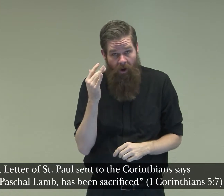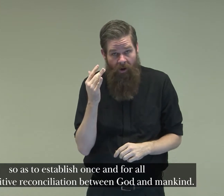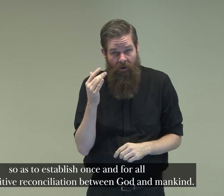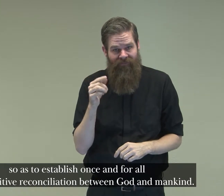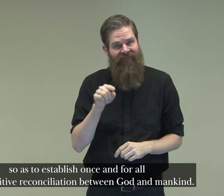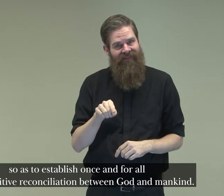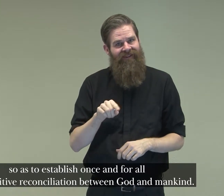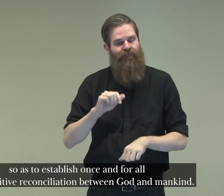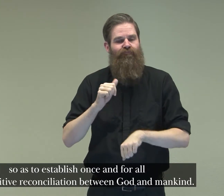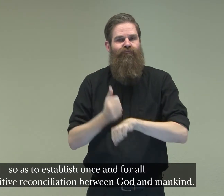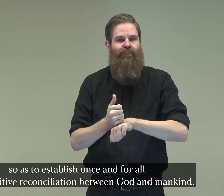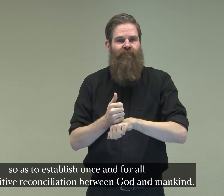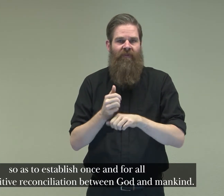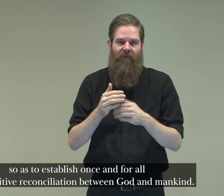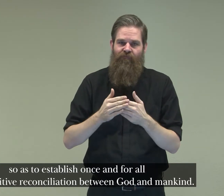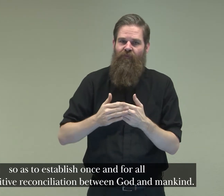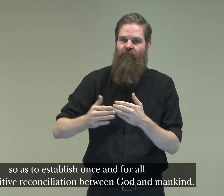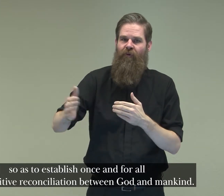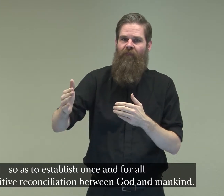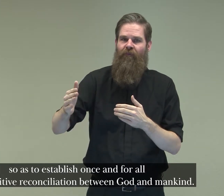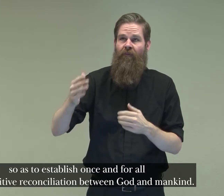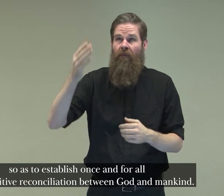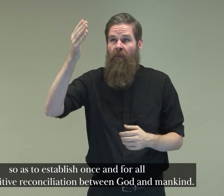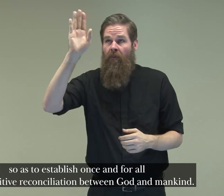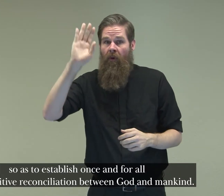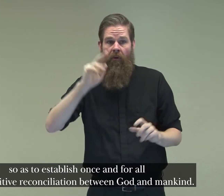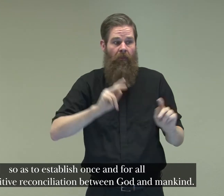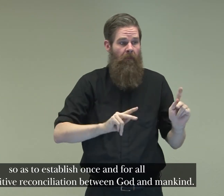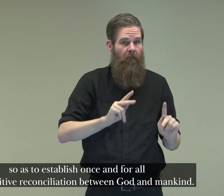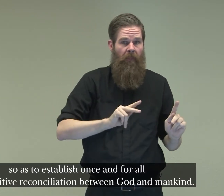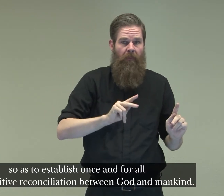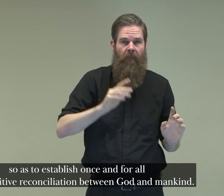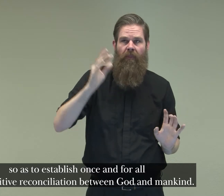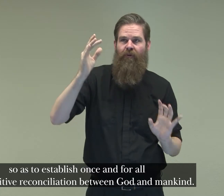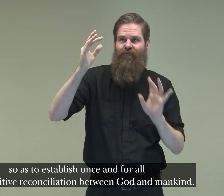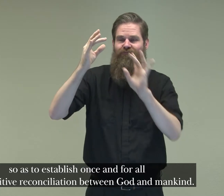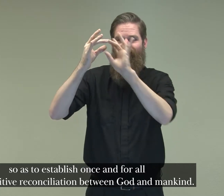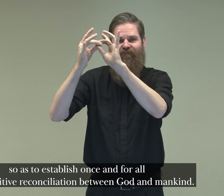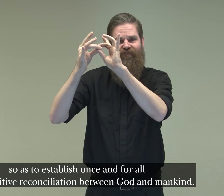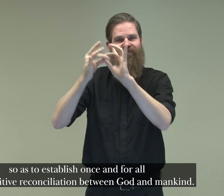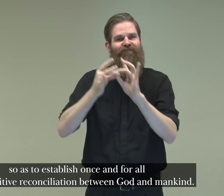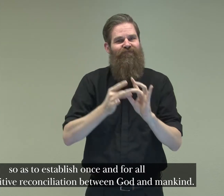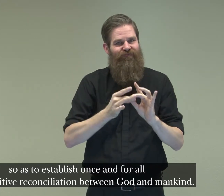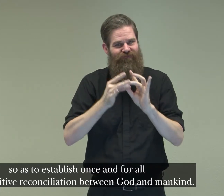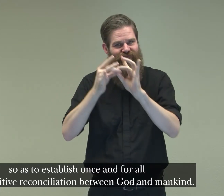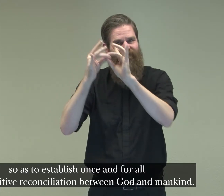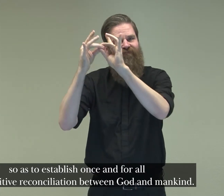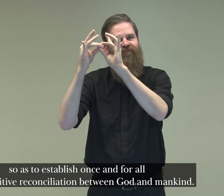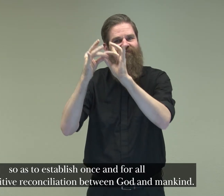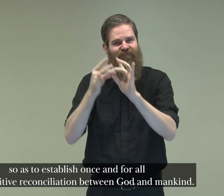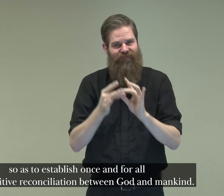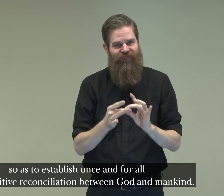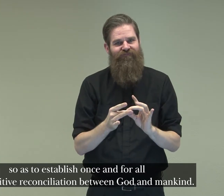So as to establish, once and for all, the definitive reconciliation between God and